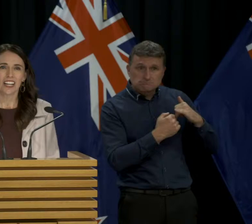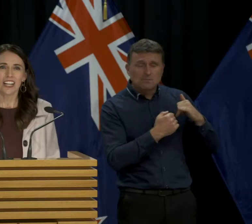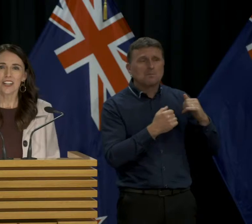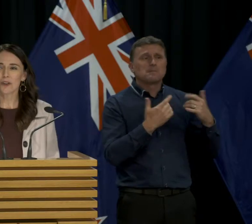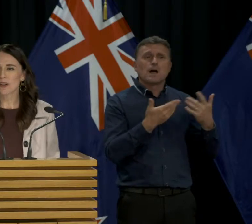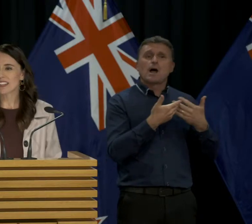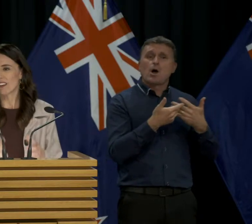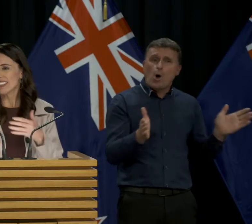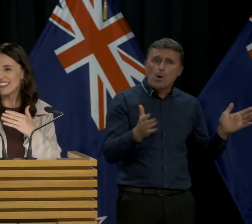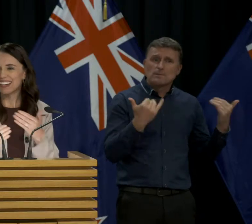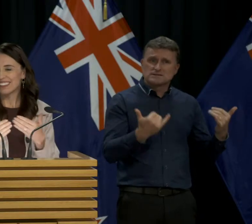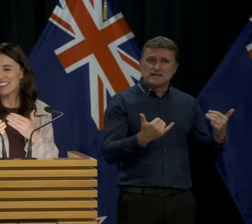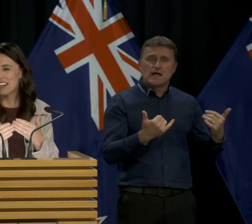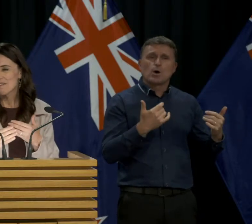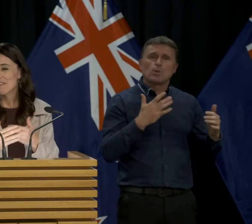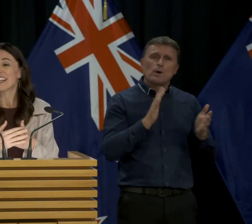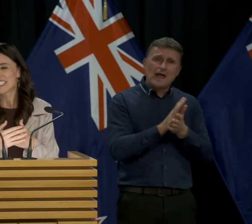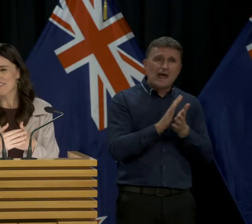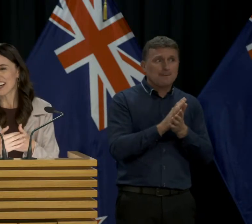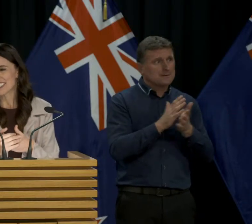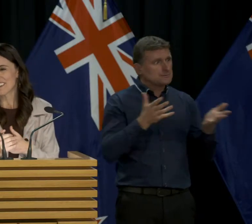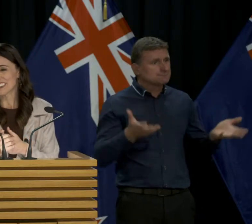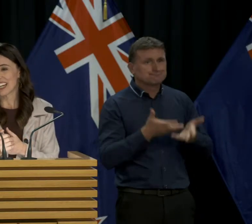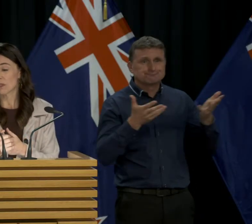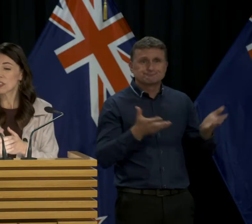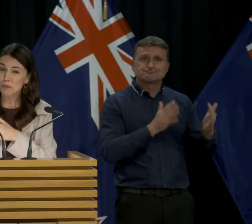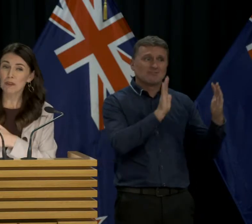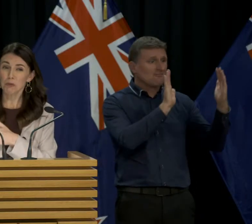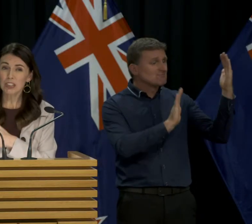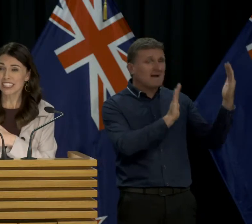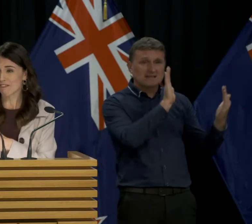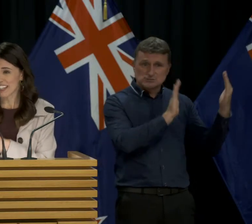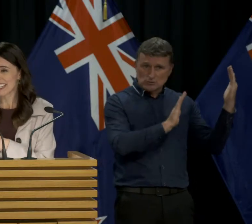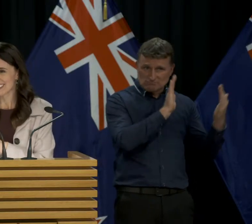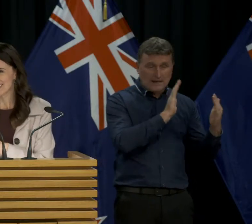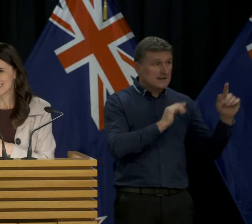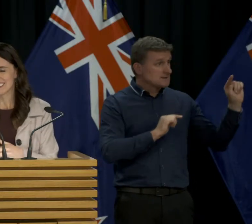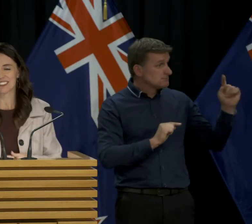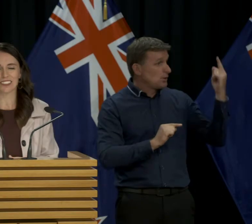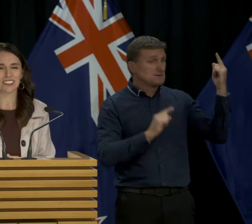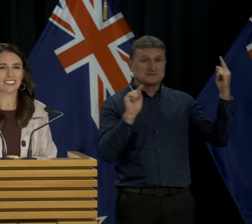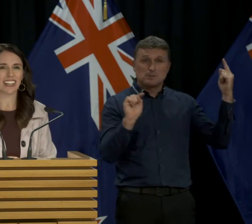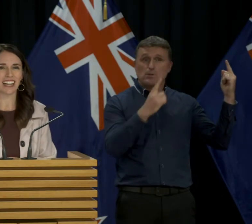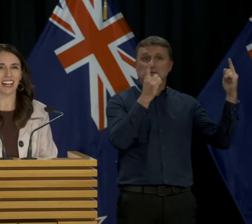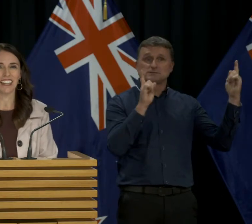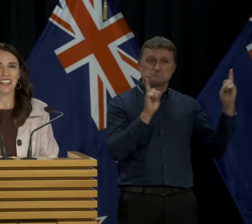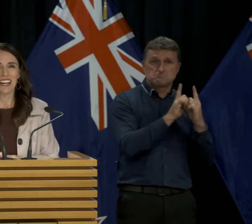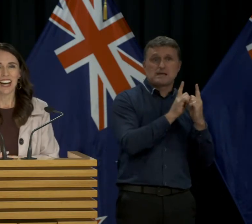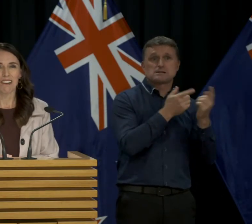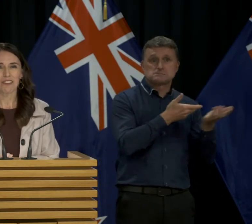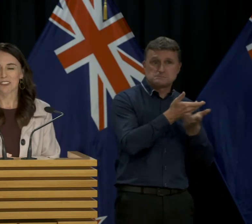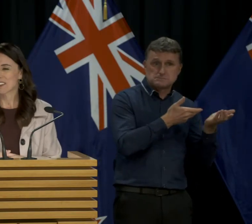and reignite that face-to-face contact, which has been really regular through